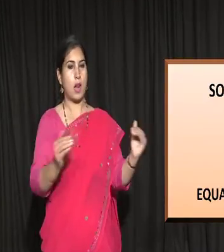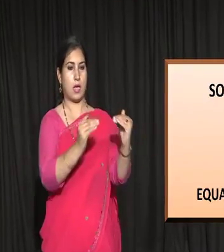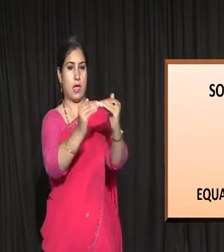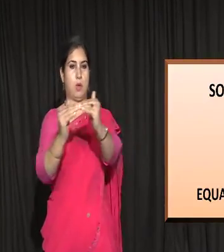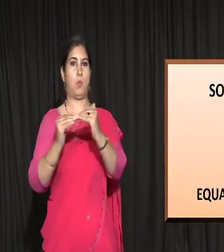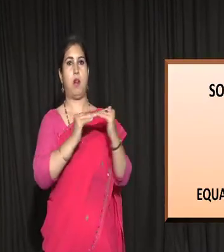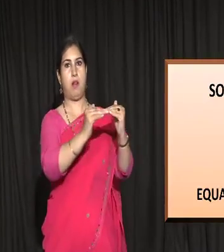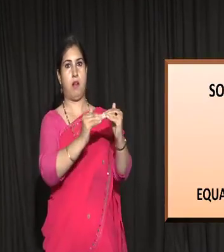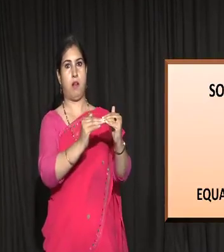society.